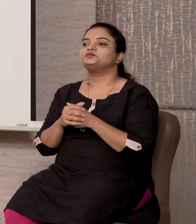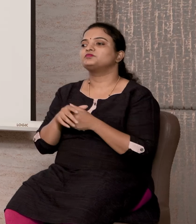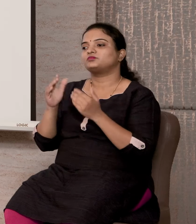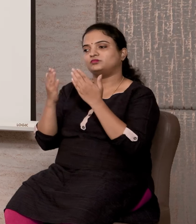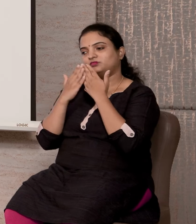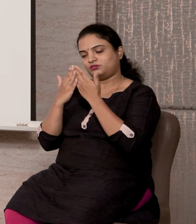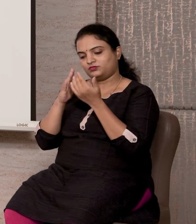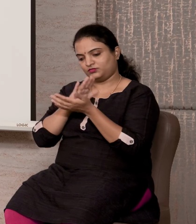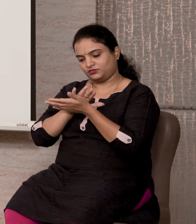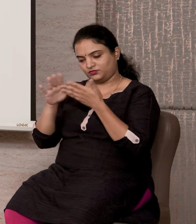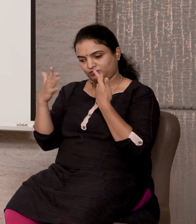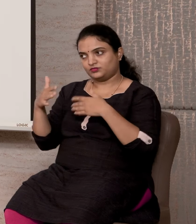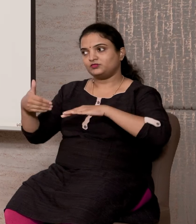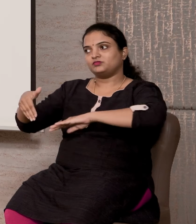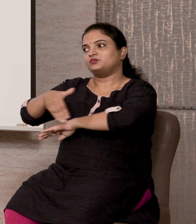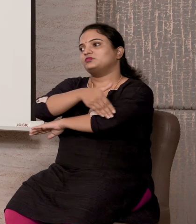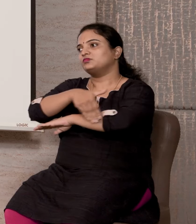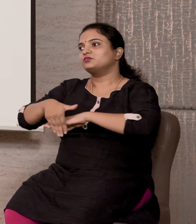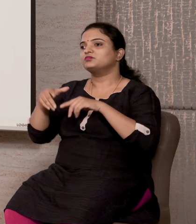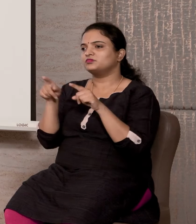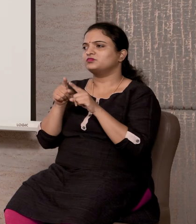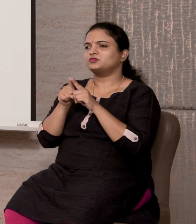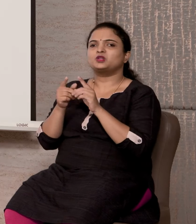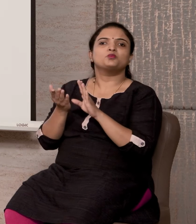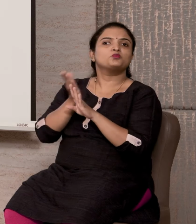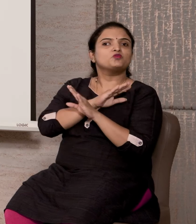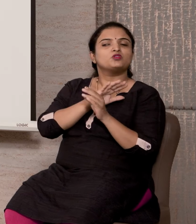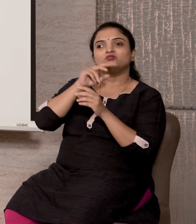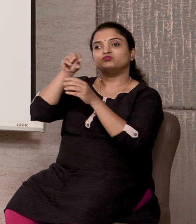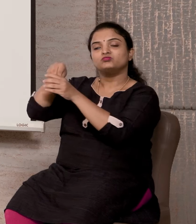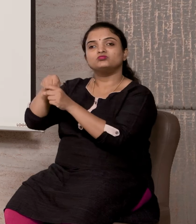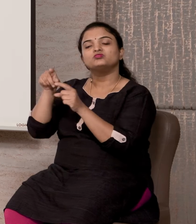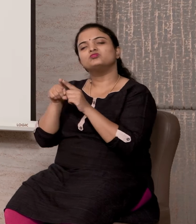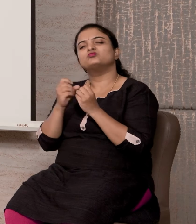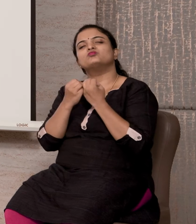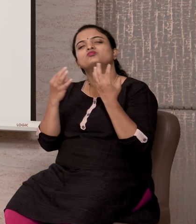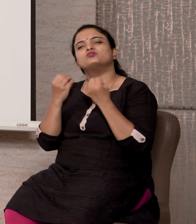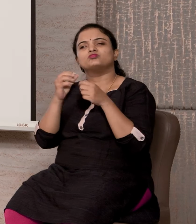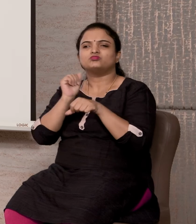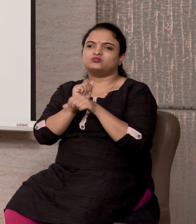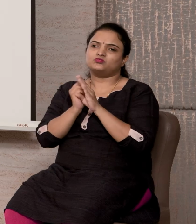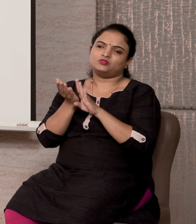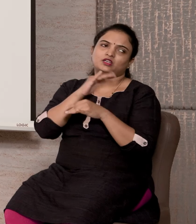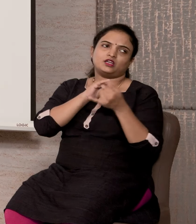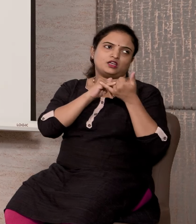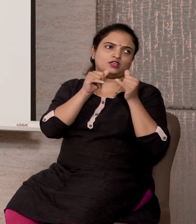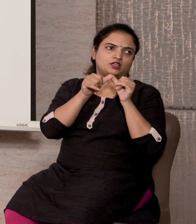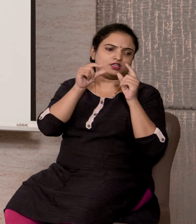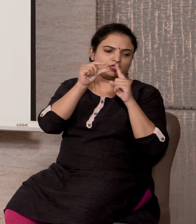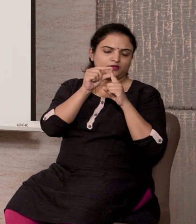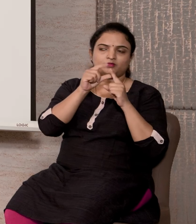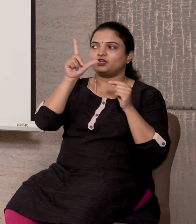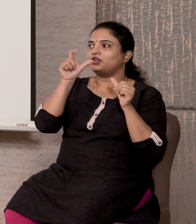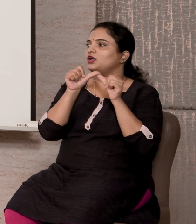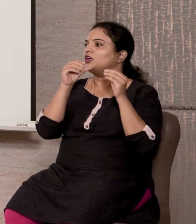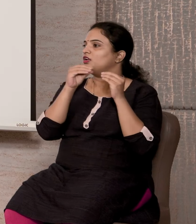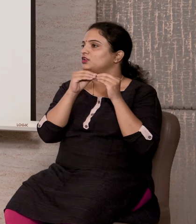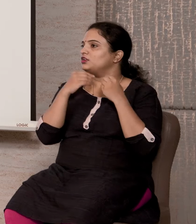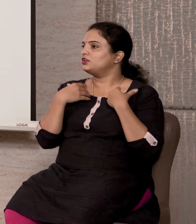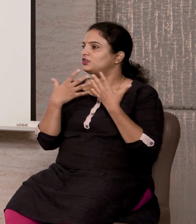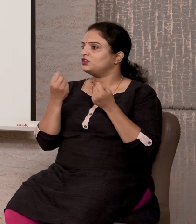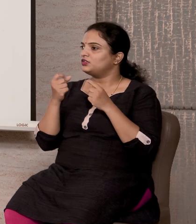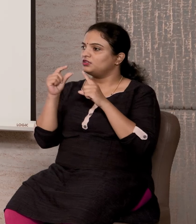software engineering. Before joining Salesforce Private Limited, he has worked in multiple roles at SAP Labs. So I now